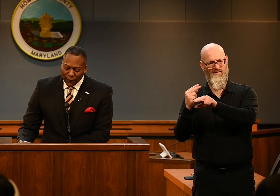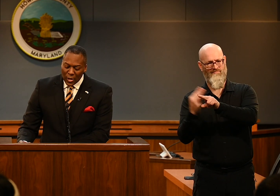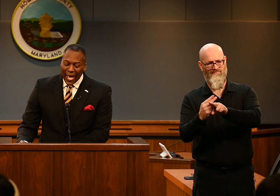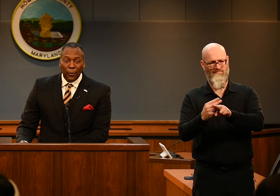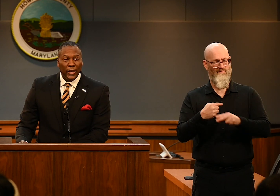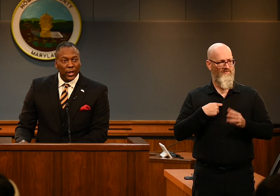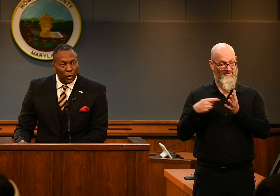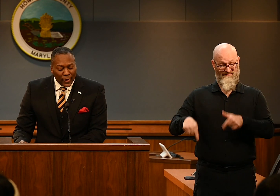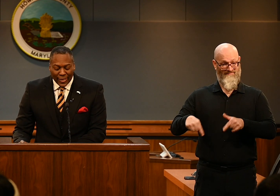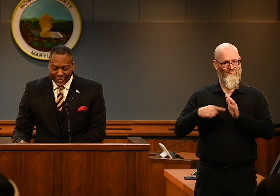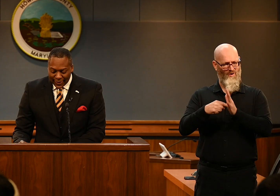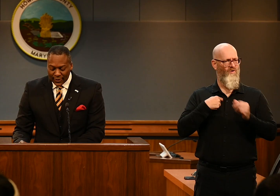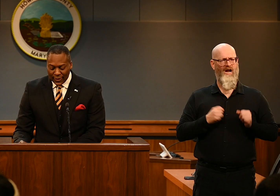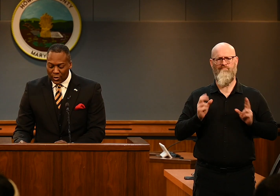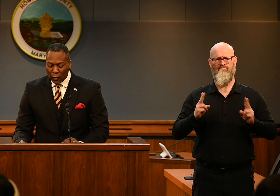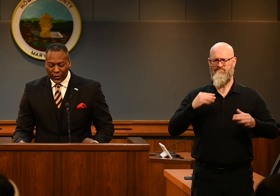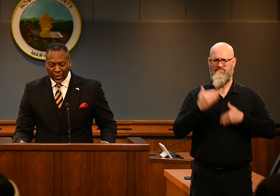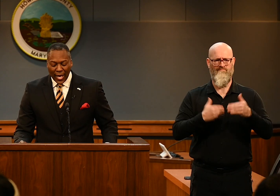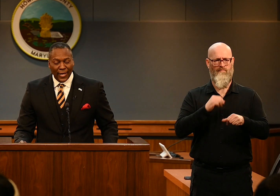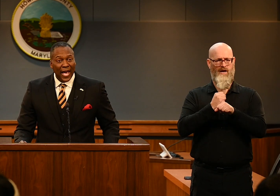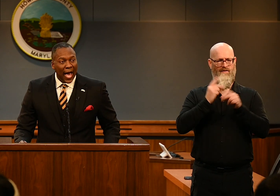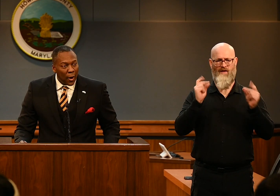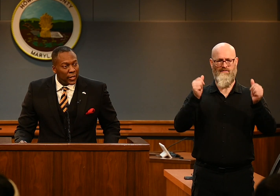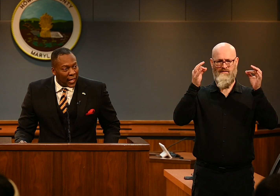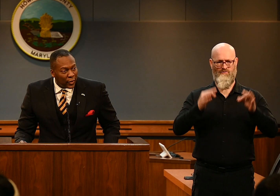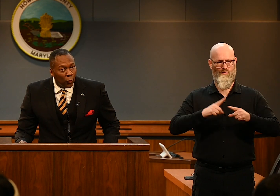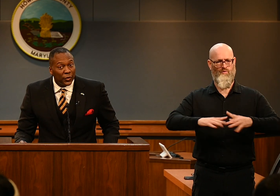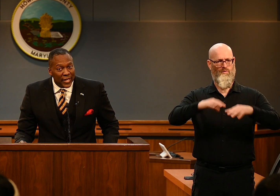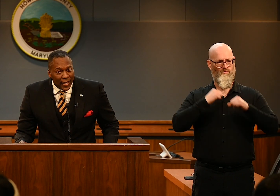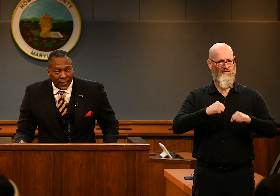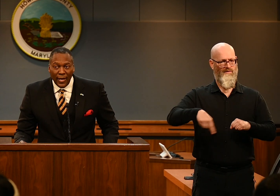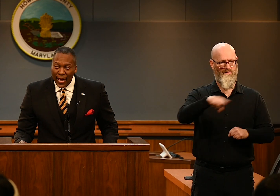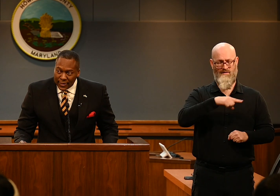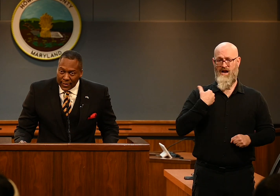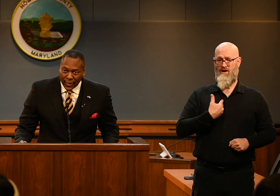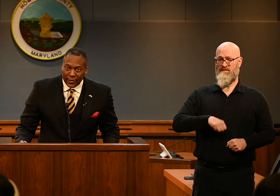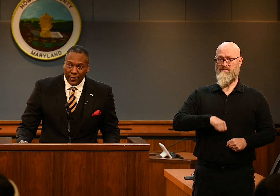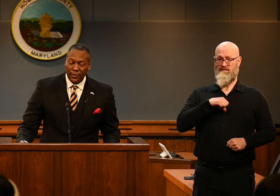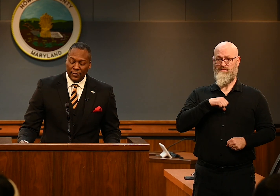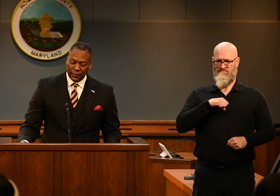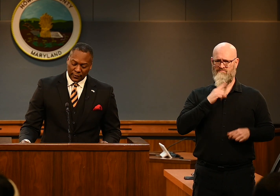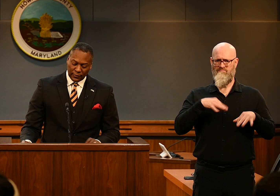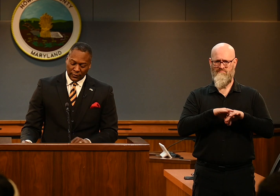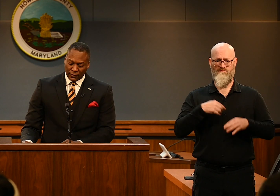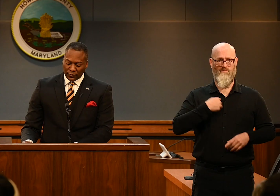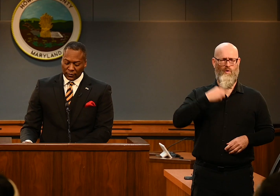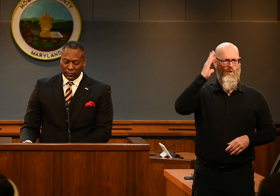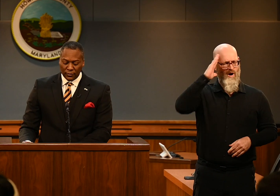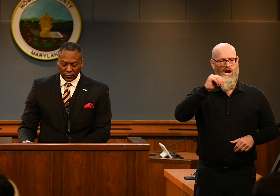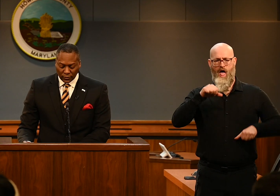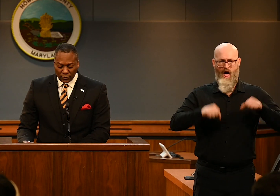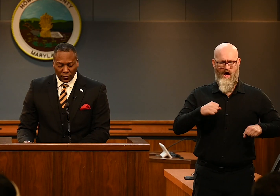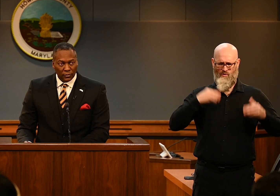is powerful. And when human dignity is on the line, Howard County will not hesitate.